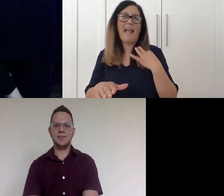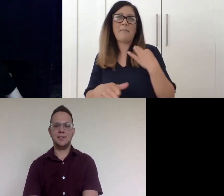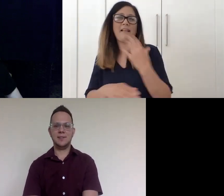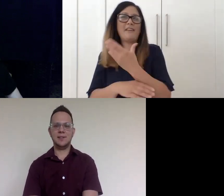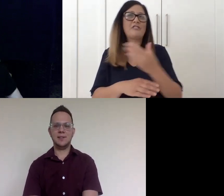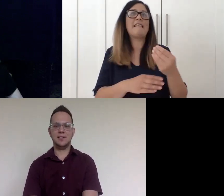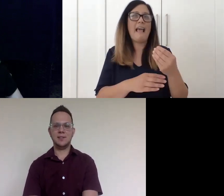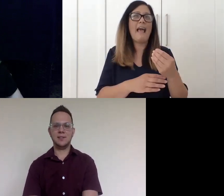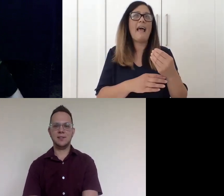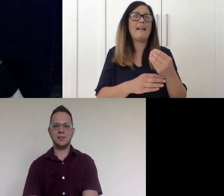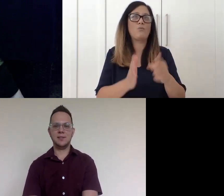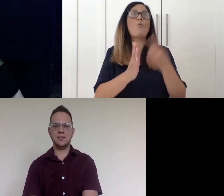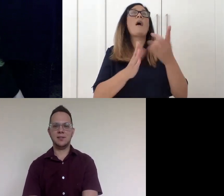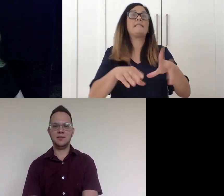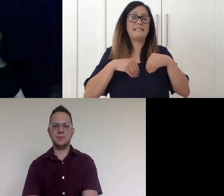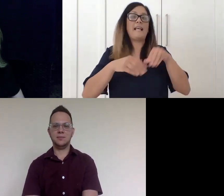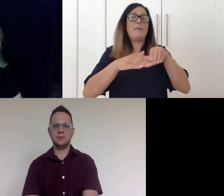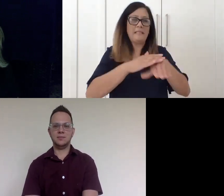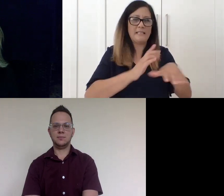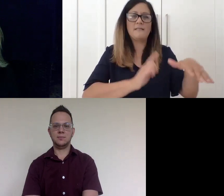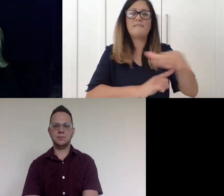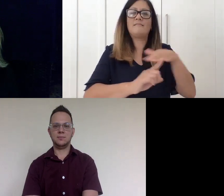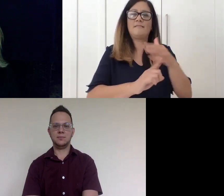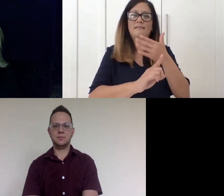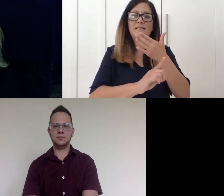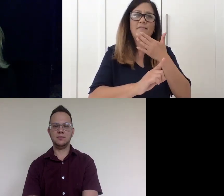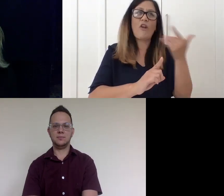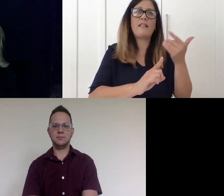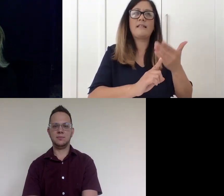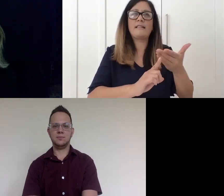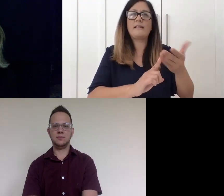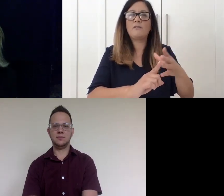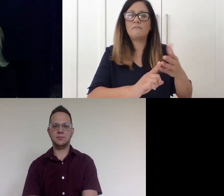schools. You're right, those are separate.